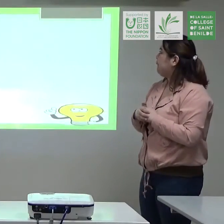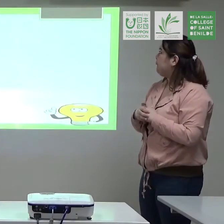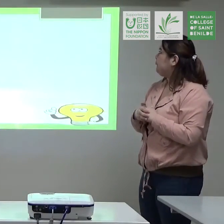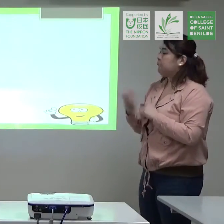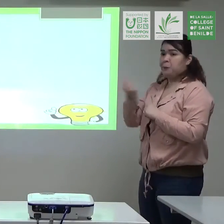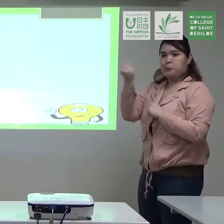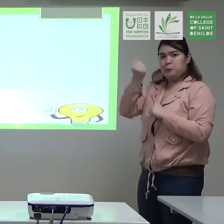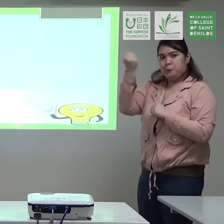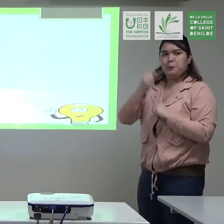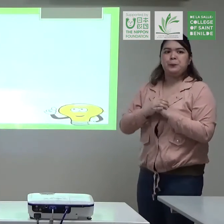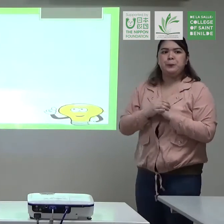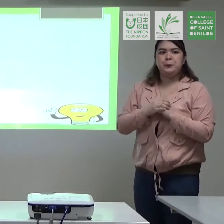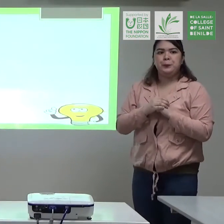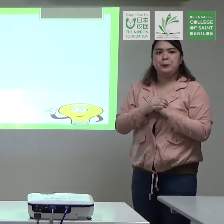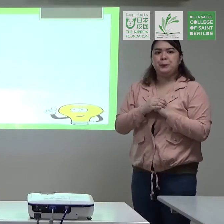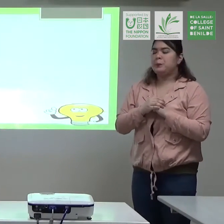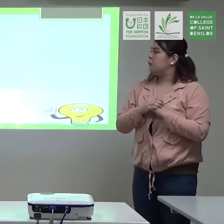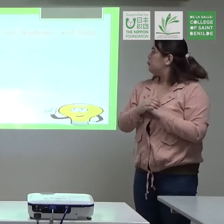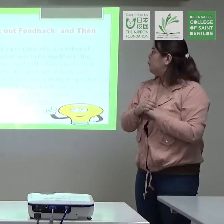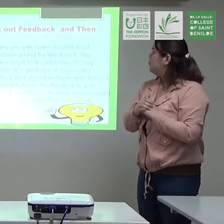What else?